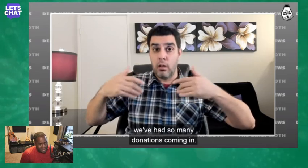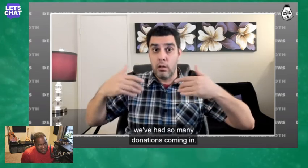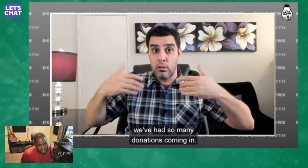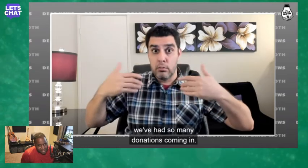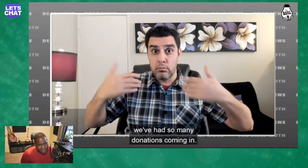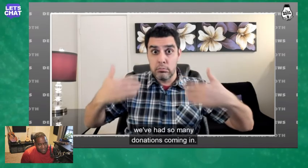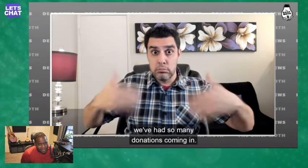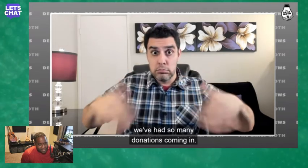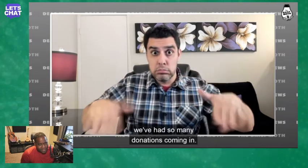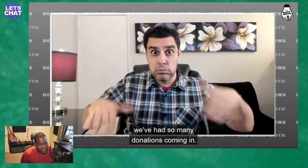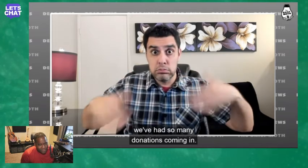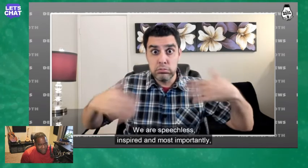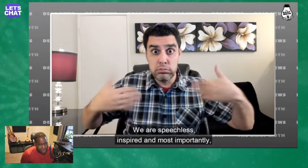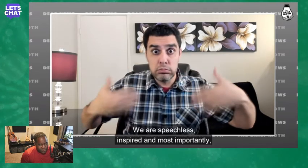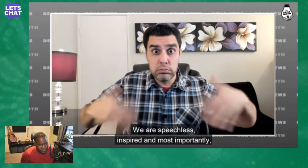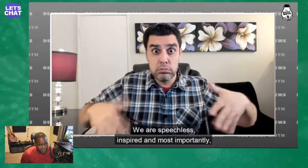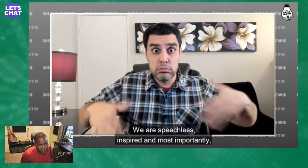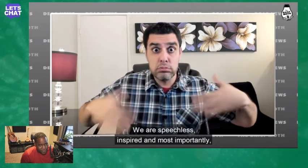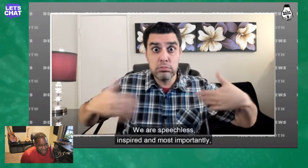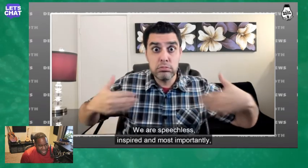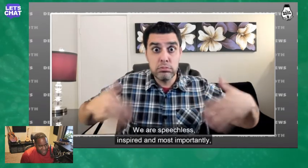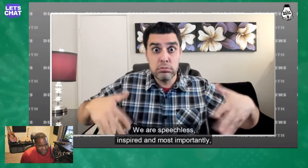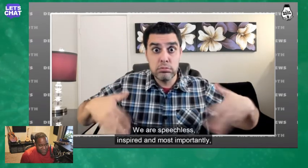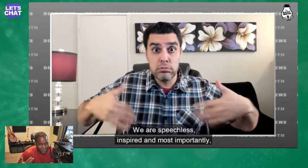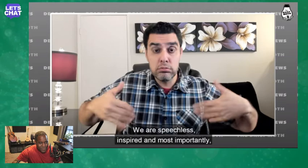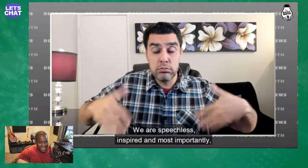donation. Oh,